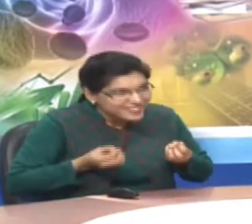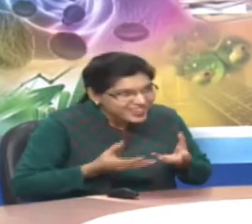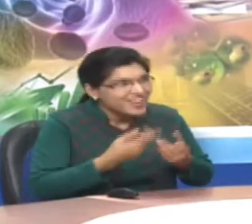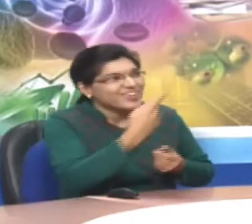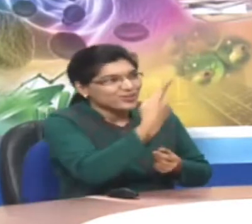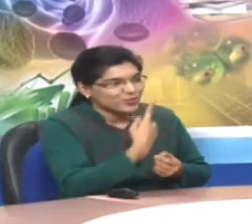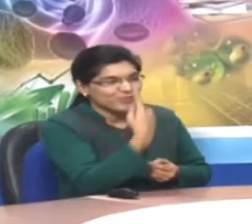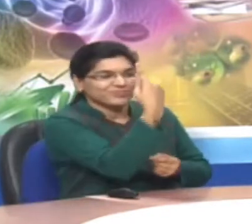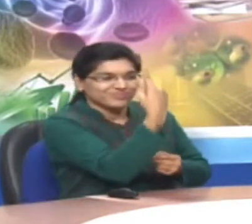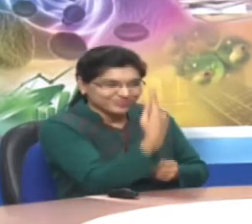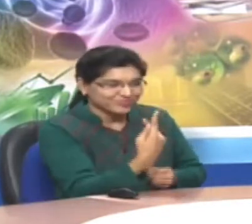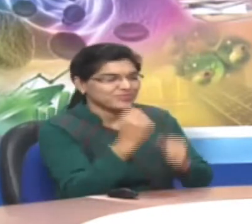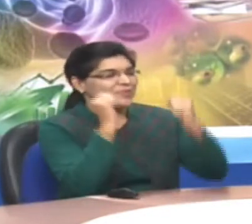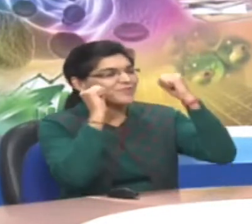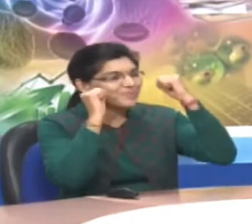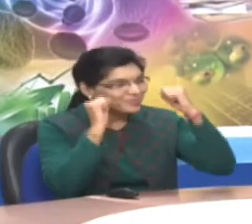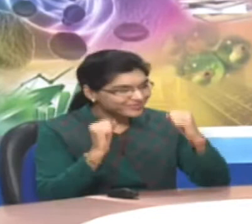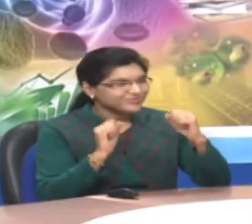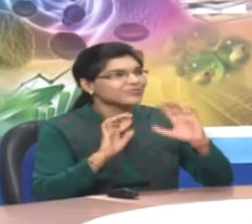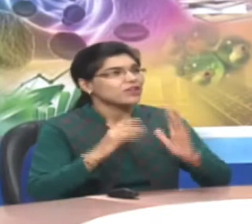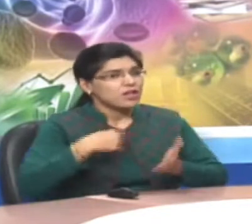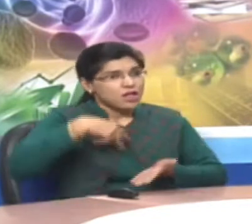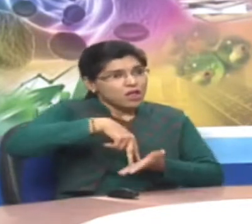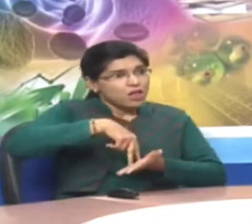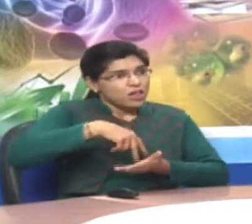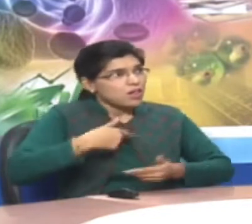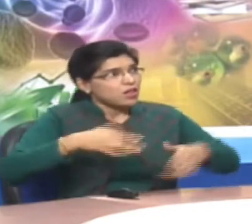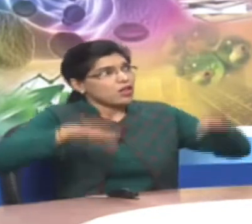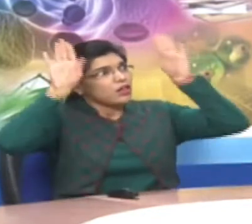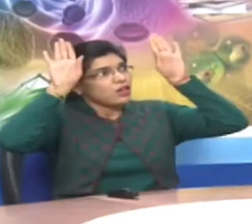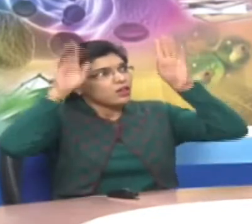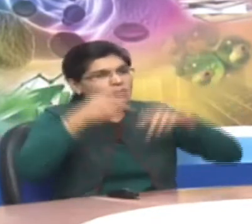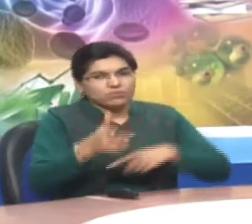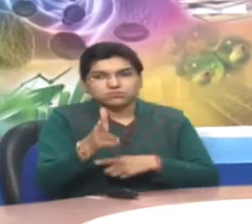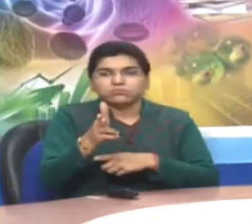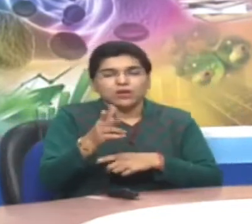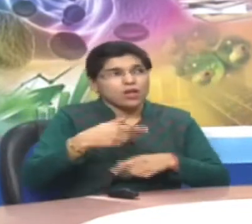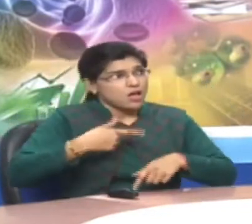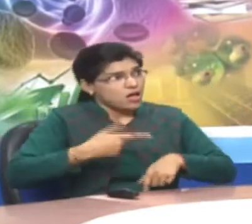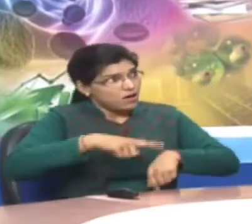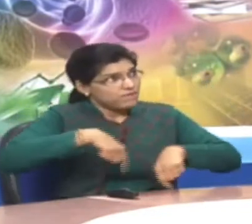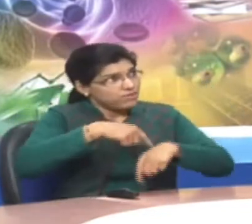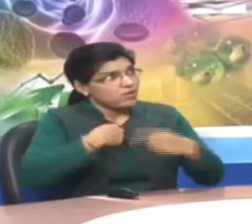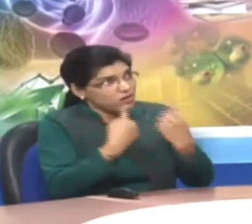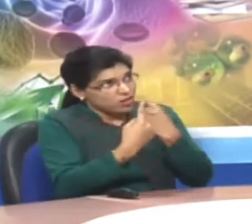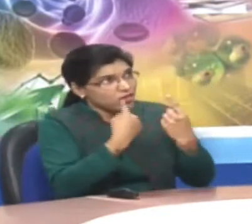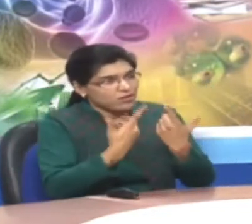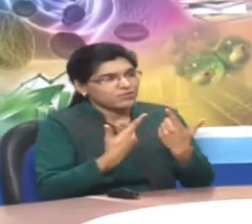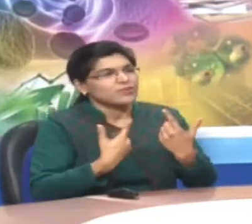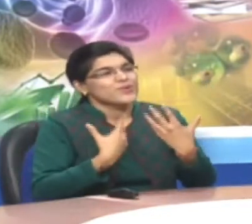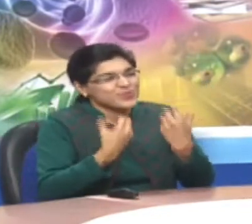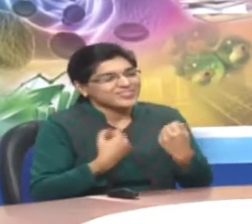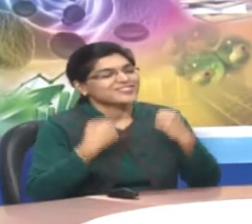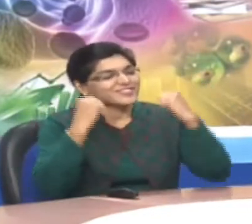But before we begin, I should like to change my position. You may be